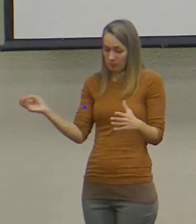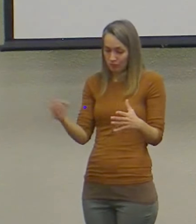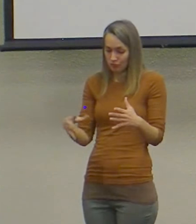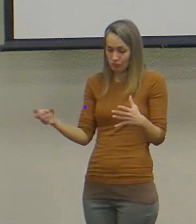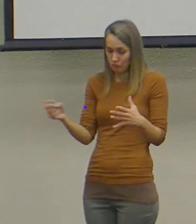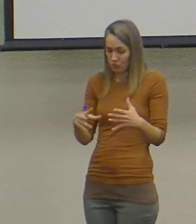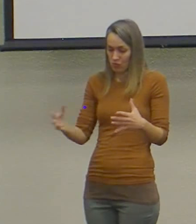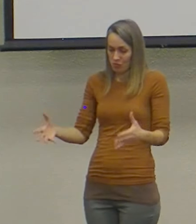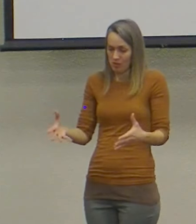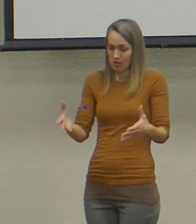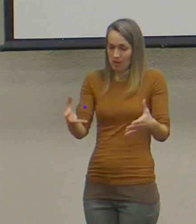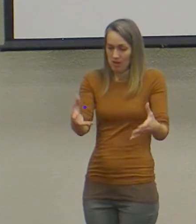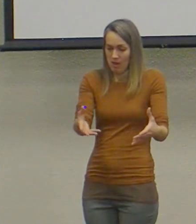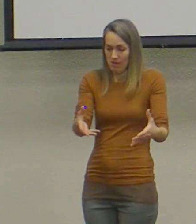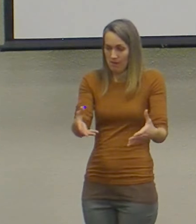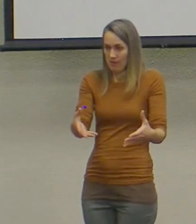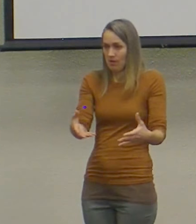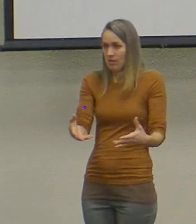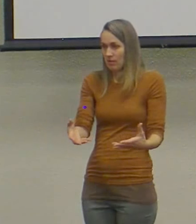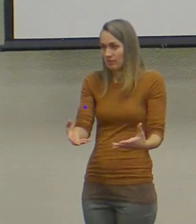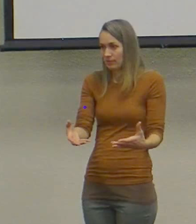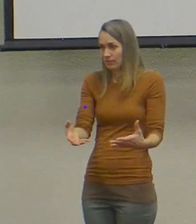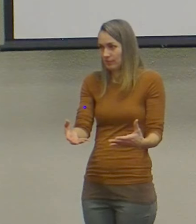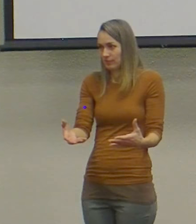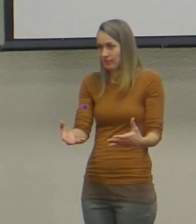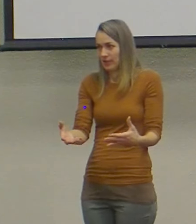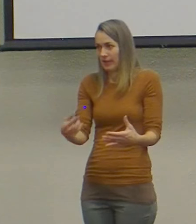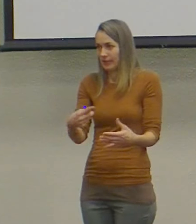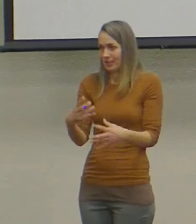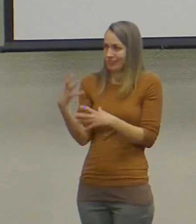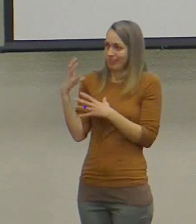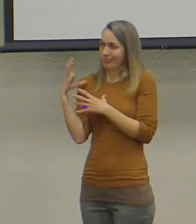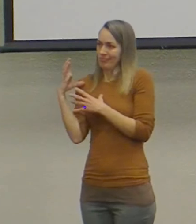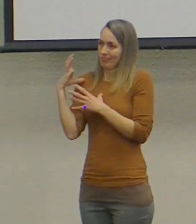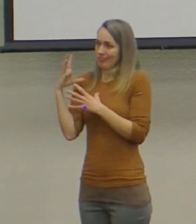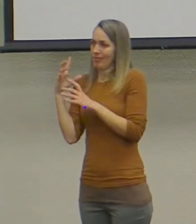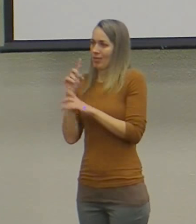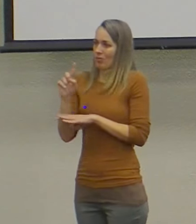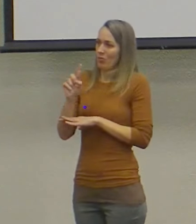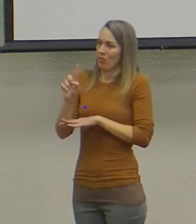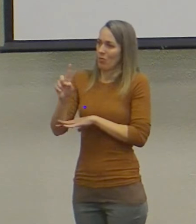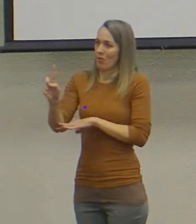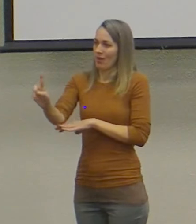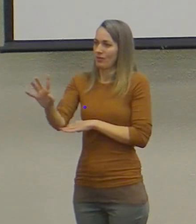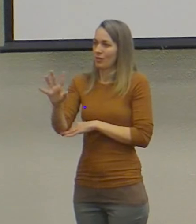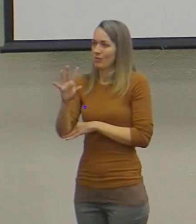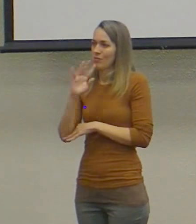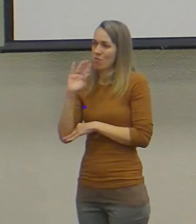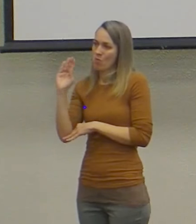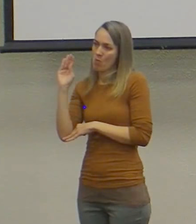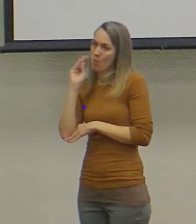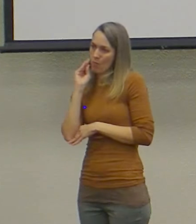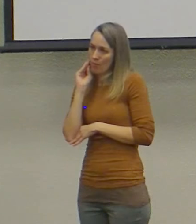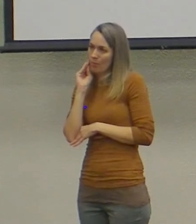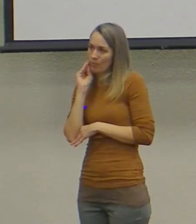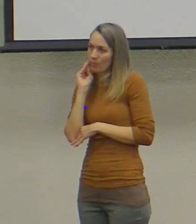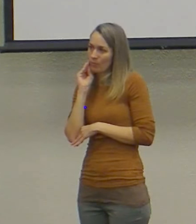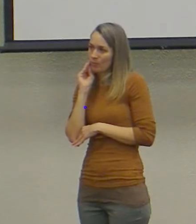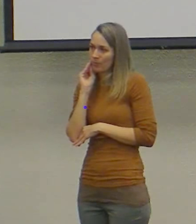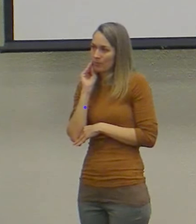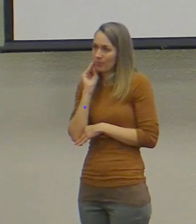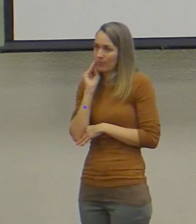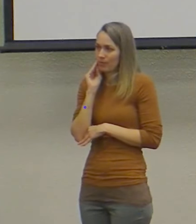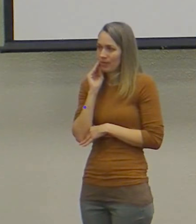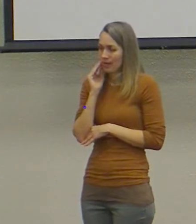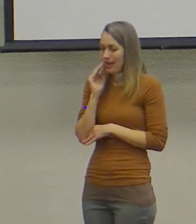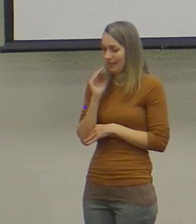her cloak and placed it upon her, and she went toward town or back toward town, and he went on